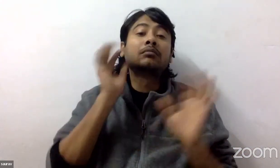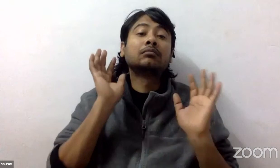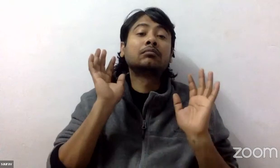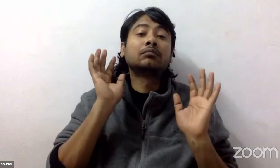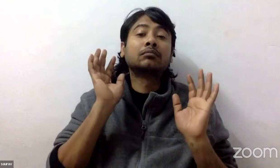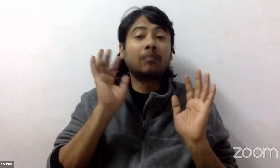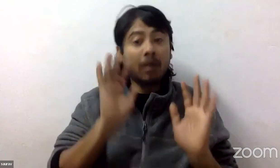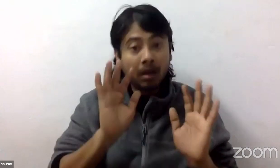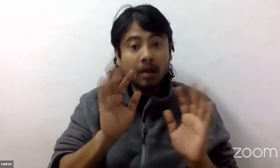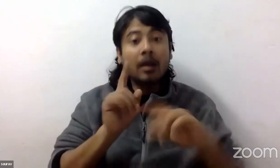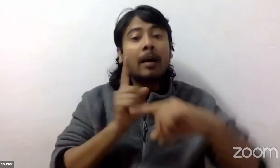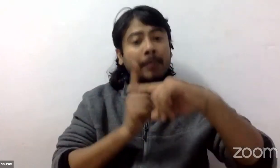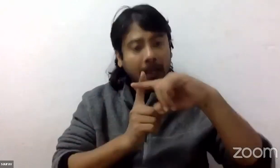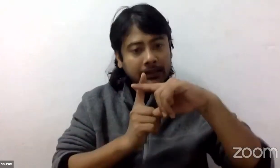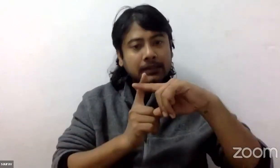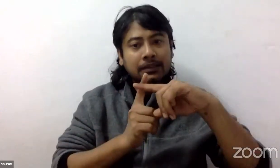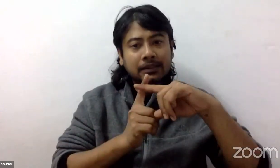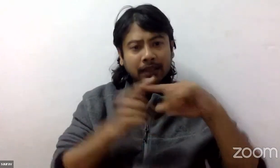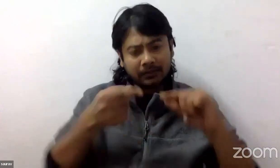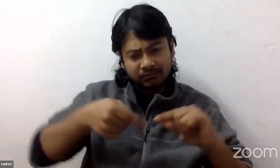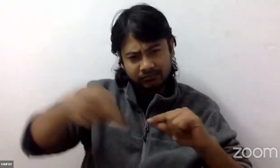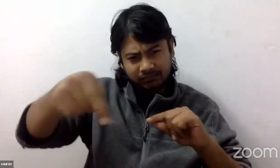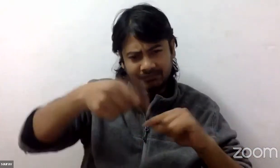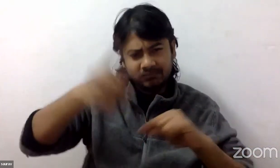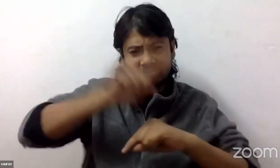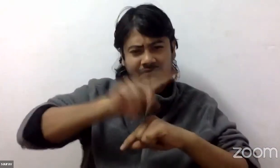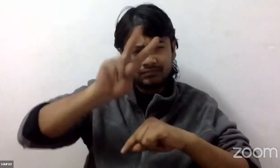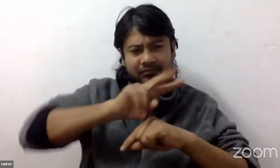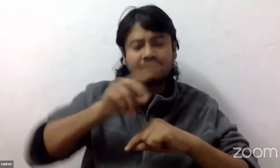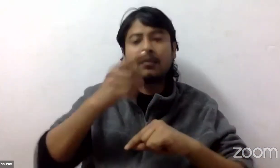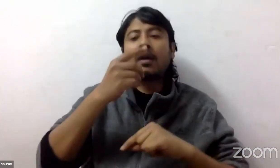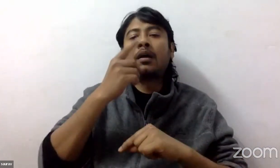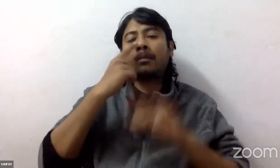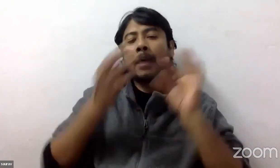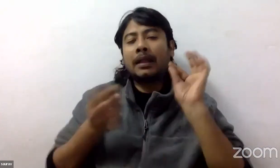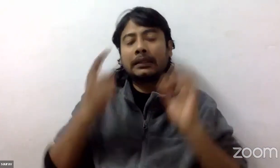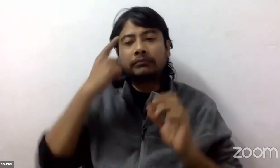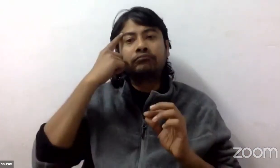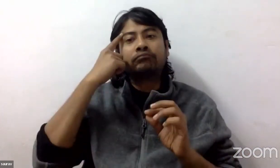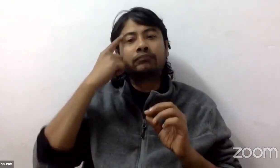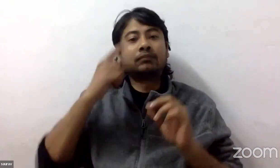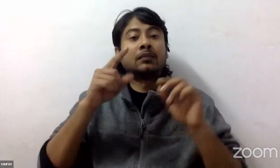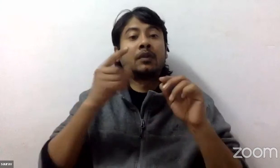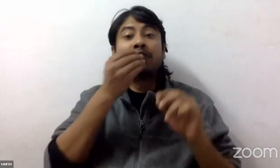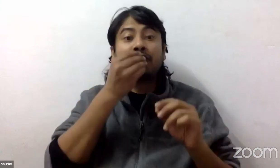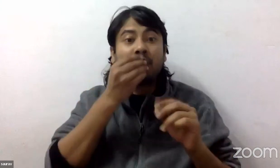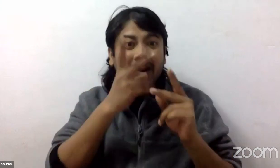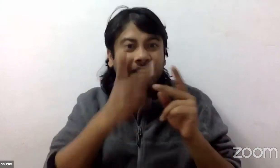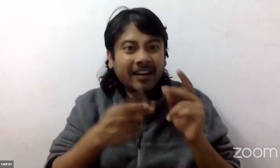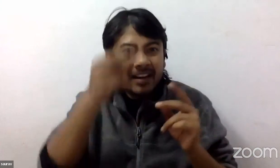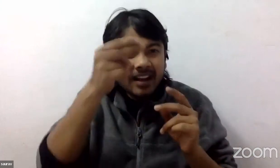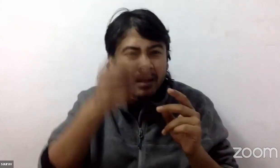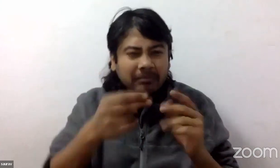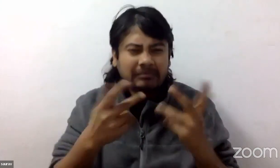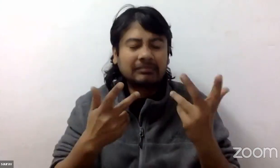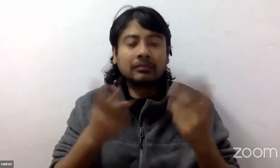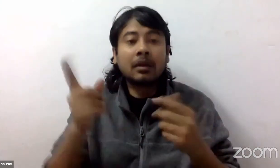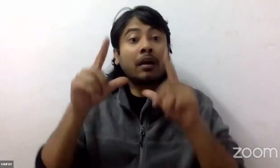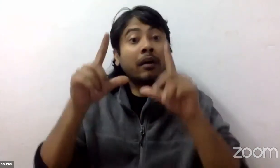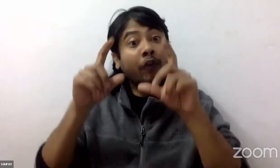you, that what can be eaten on Ekadashi. Okay, so we will try to communicate all those things to you so that